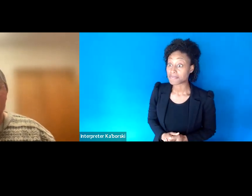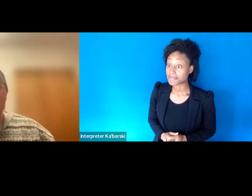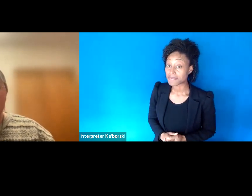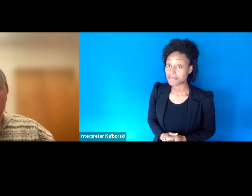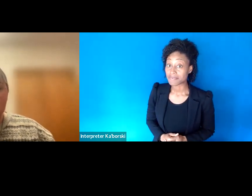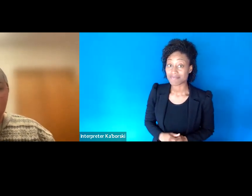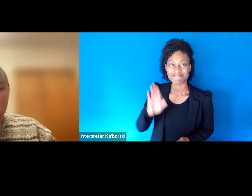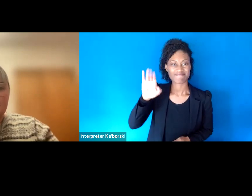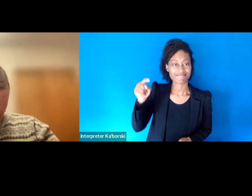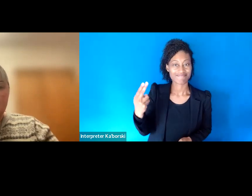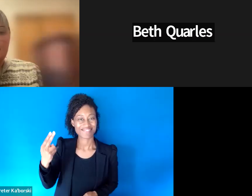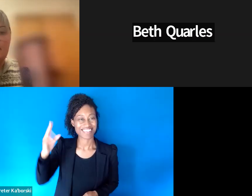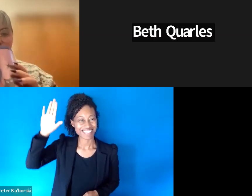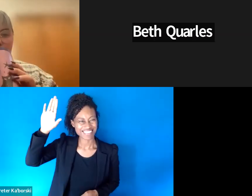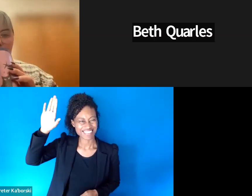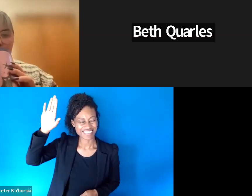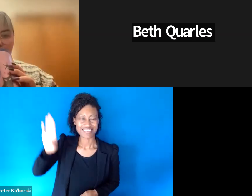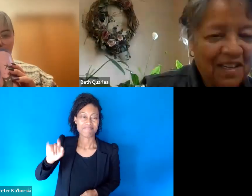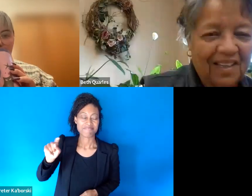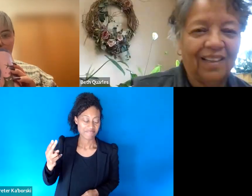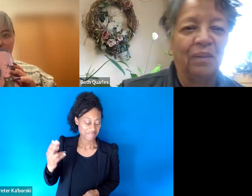This is Beth again.